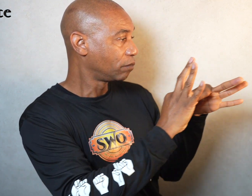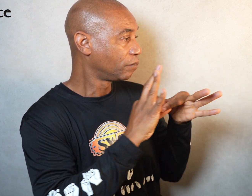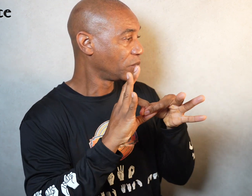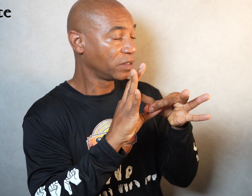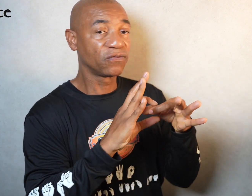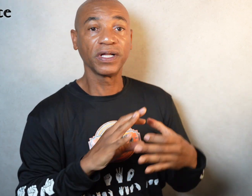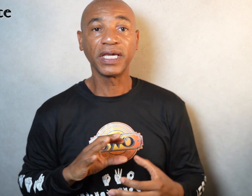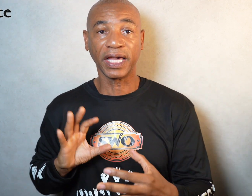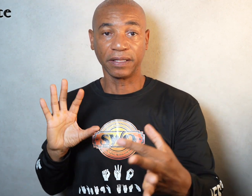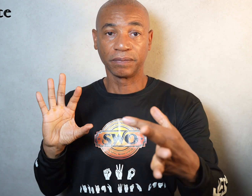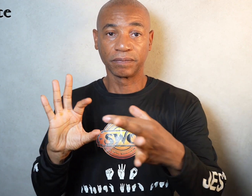Front again.